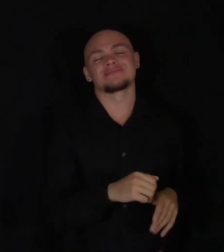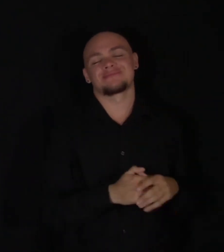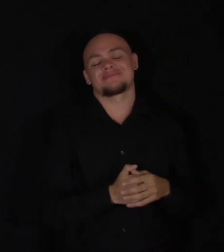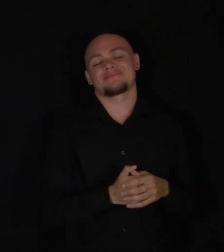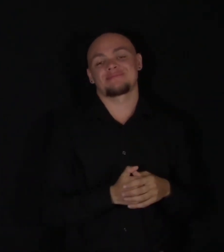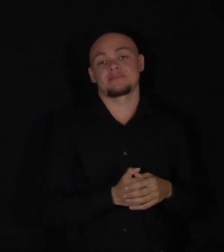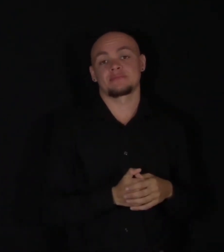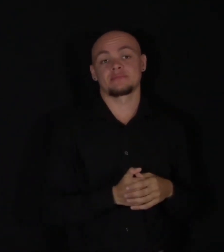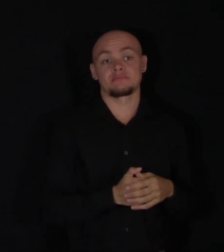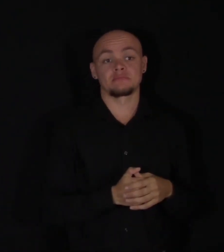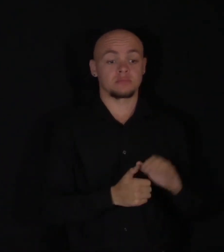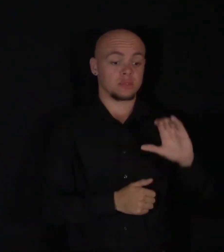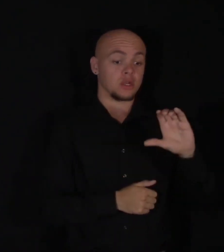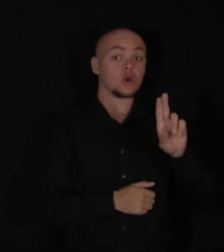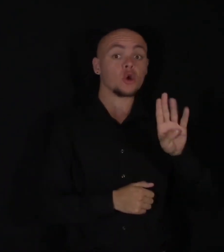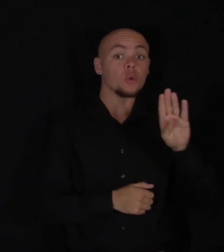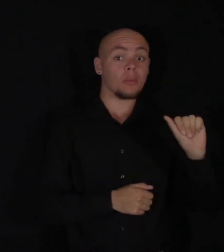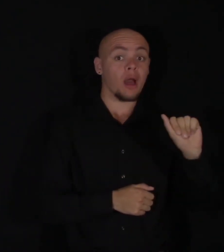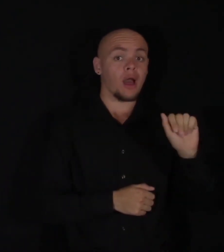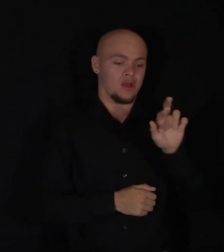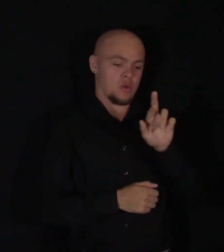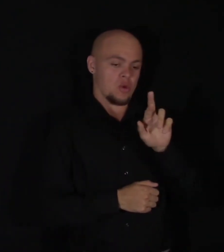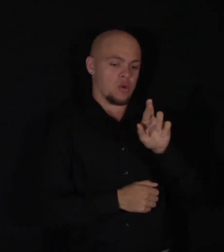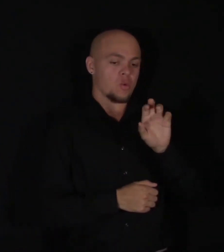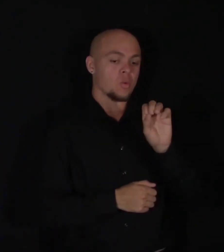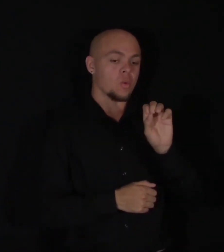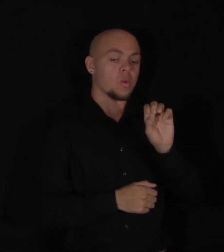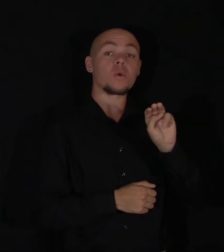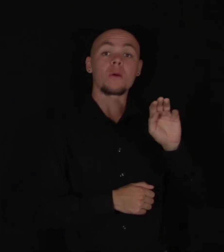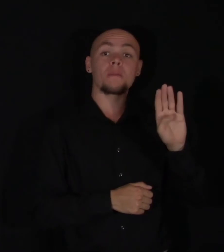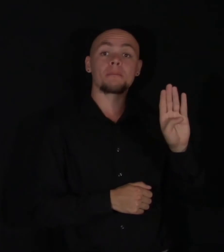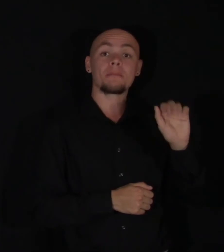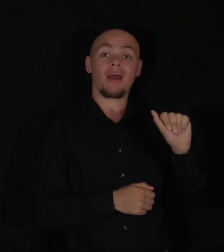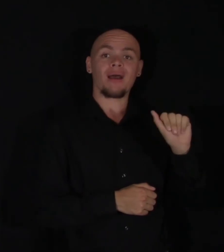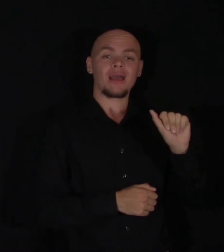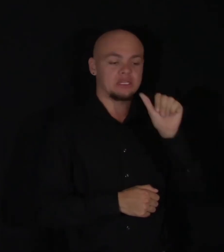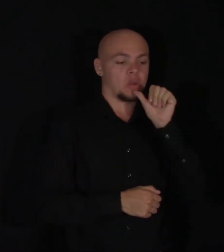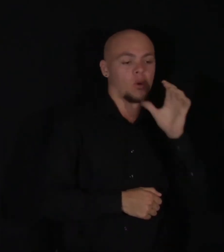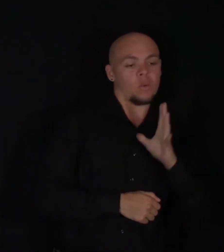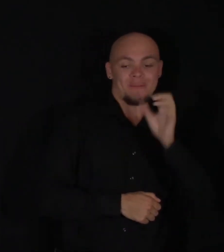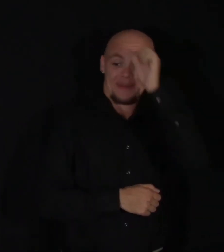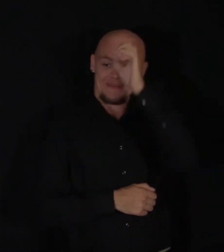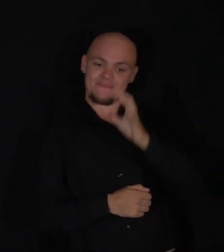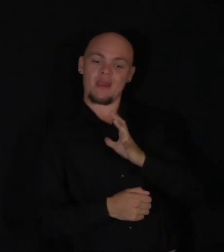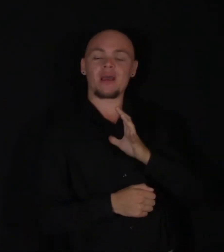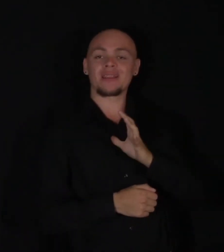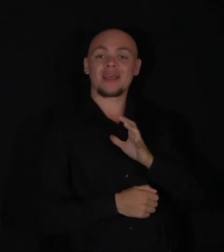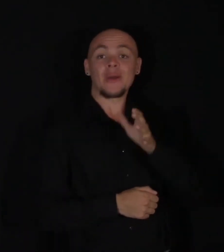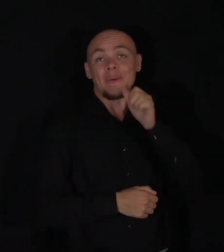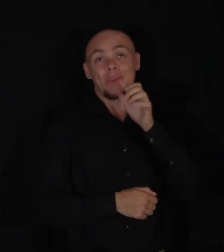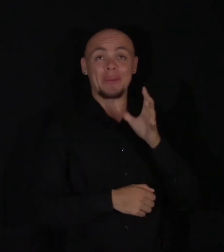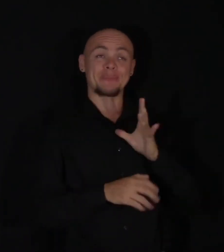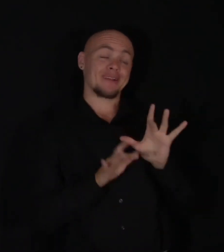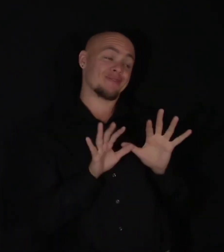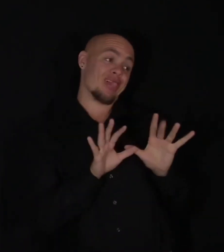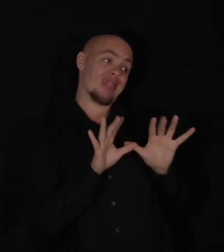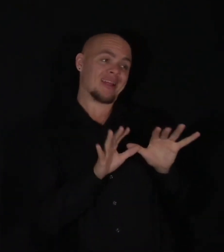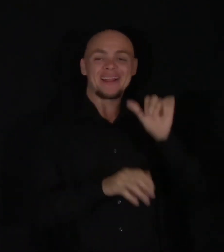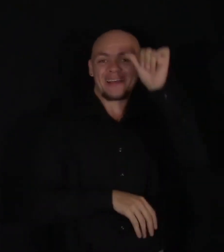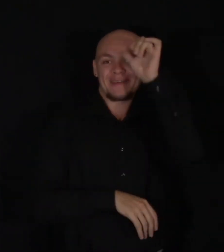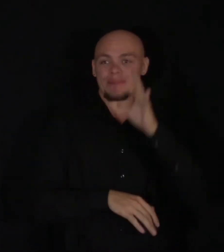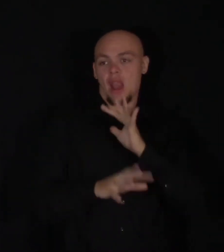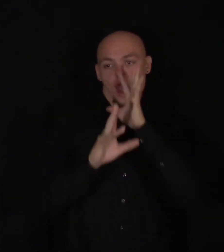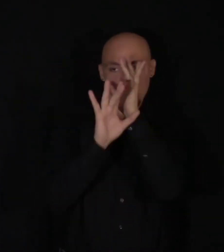In Cuba, rumba is the game of seduction between the man and the woman. The woman is the flirty hen and the guy is the seductive